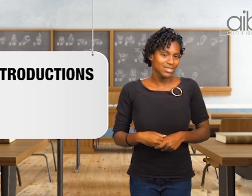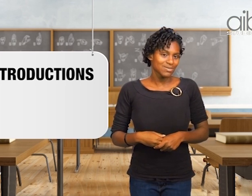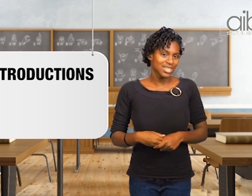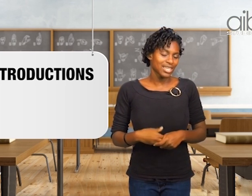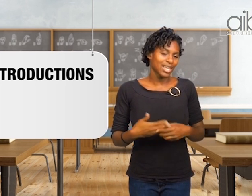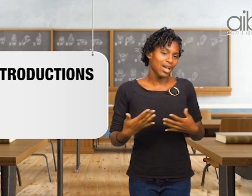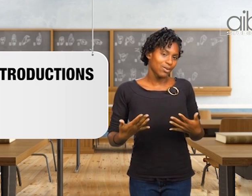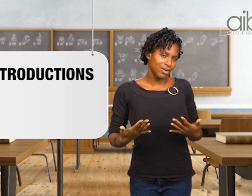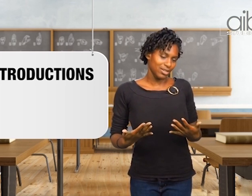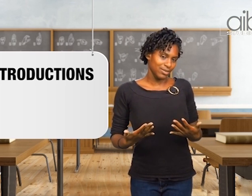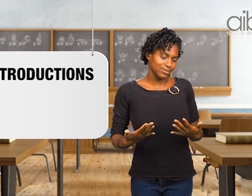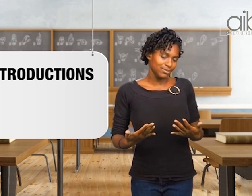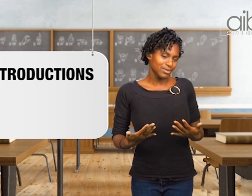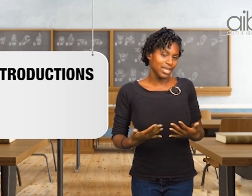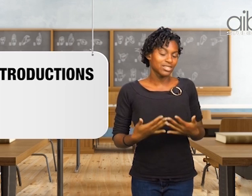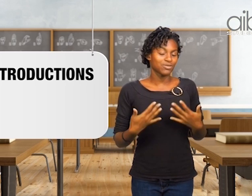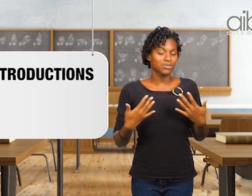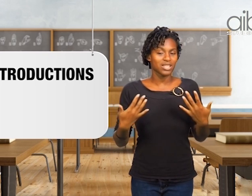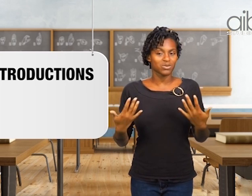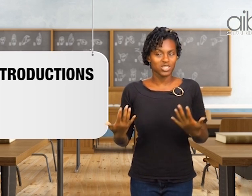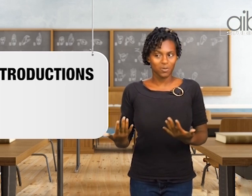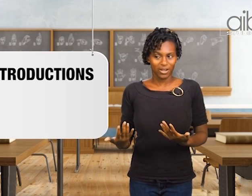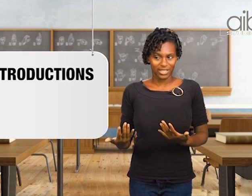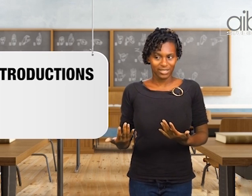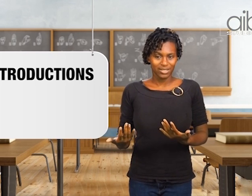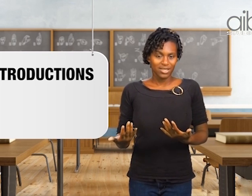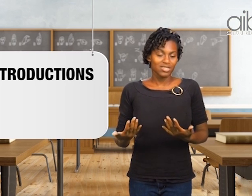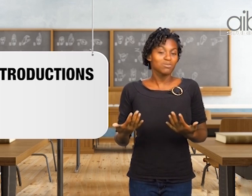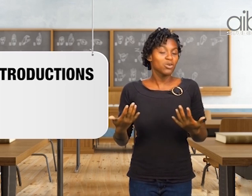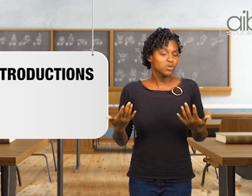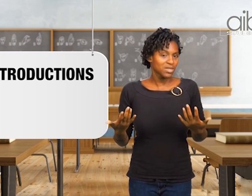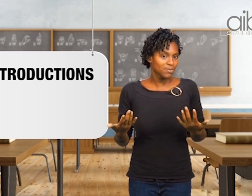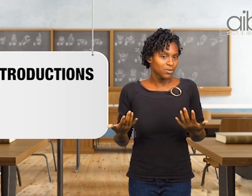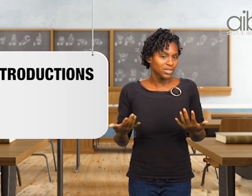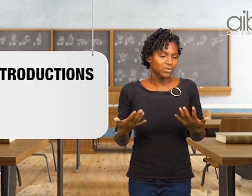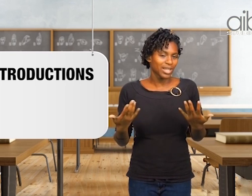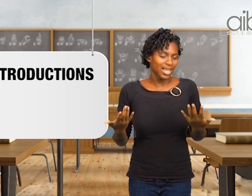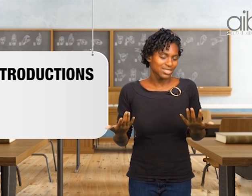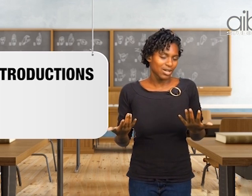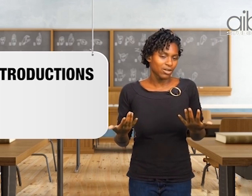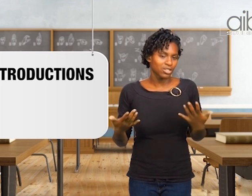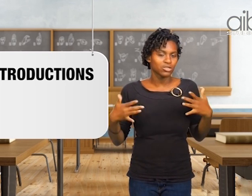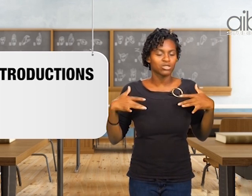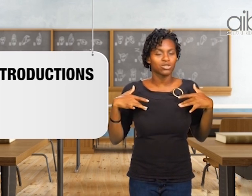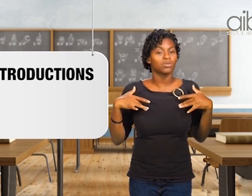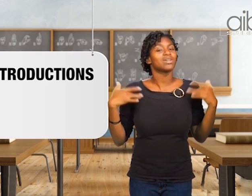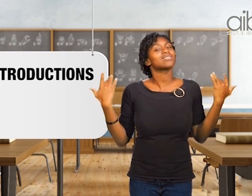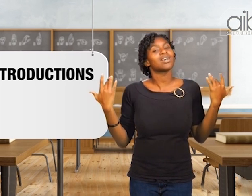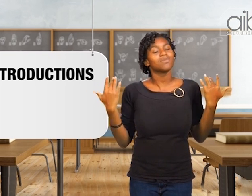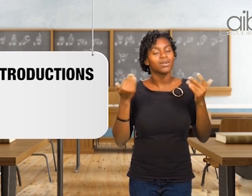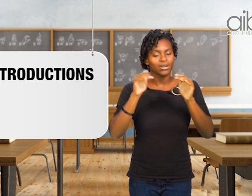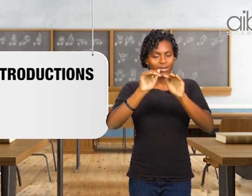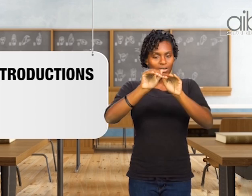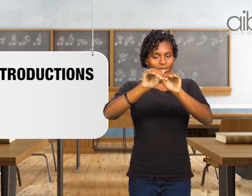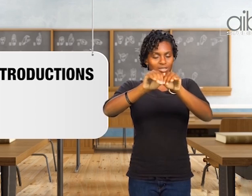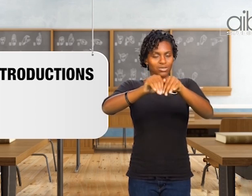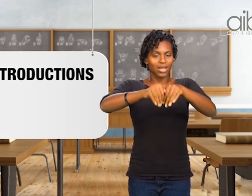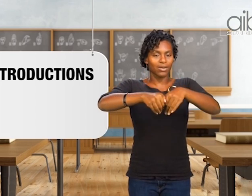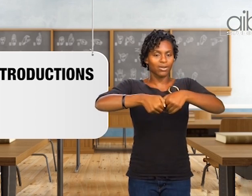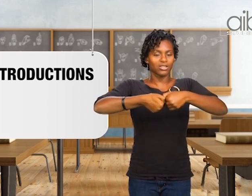of saying how are you and different ways of responding. So most people, when they want to ask how are you, they do the what's up, or they do how are you